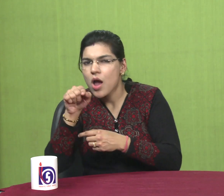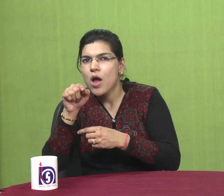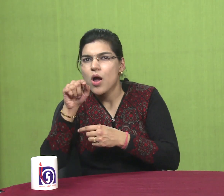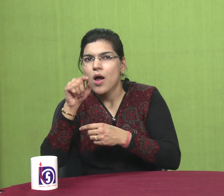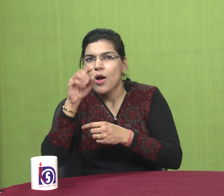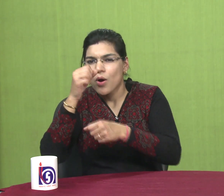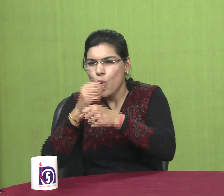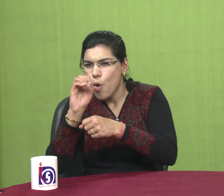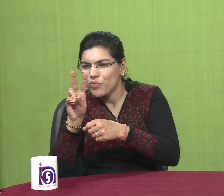www.indianrailway.gov, any